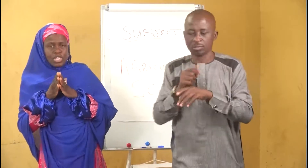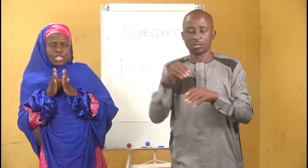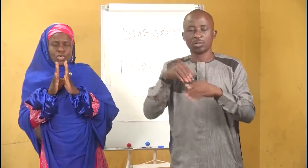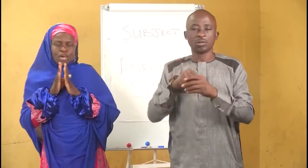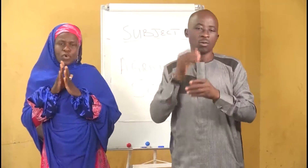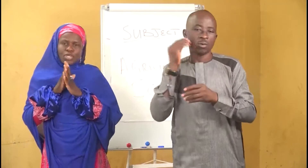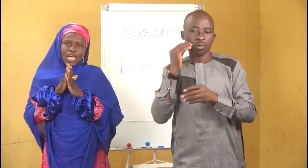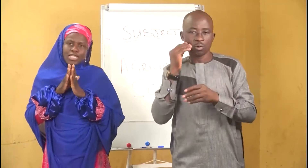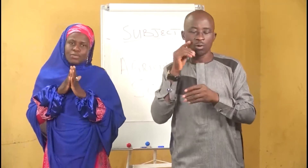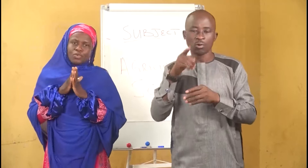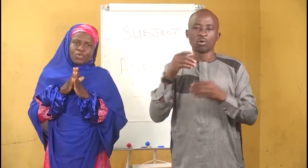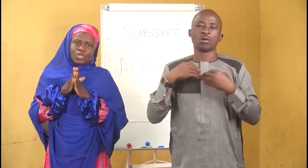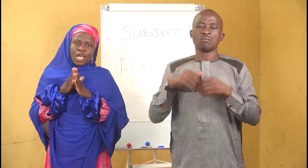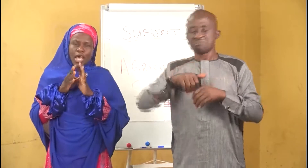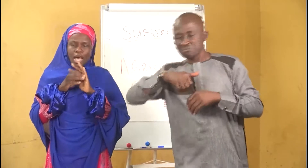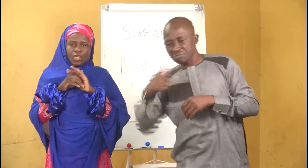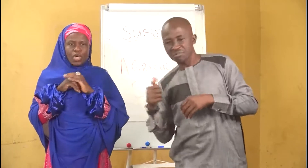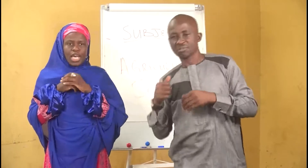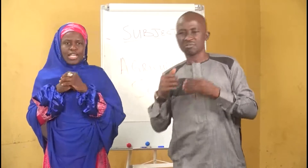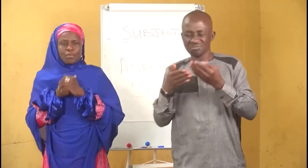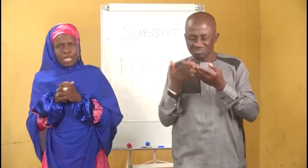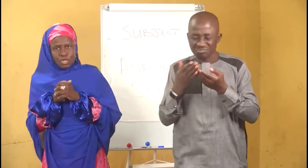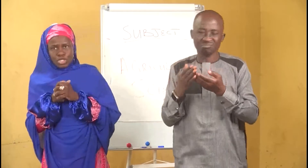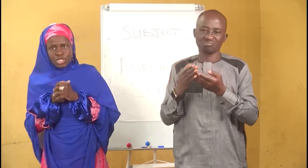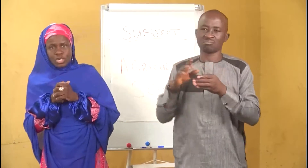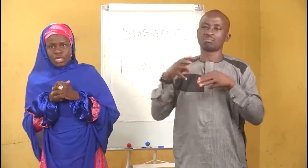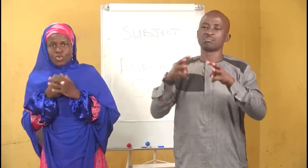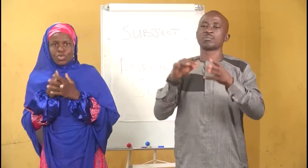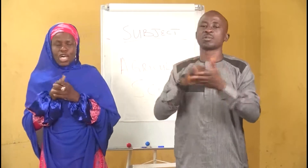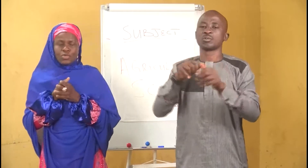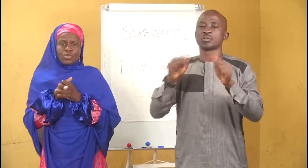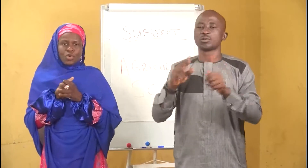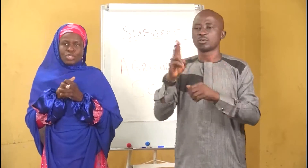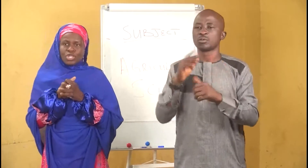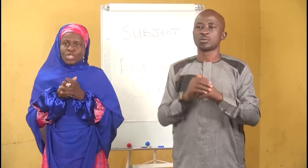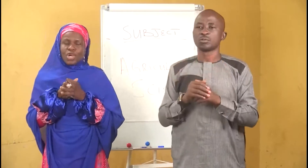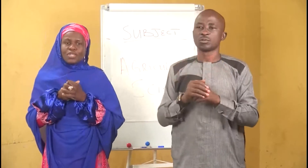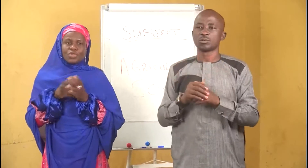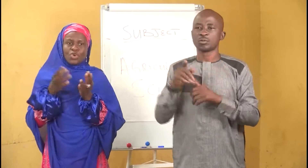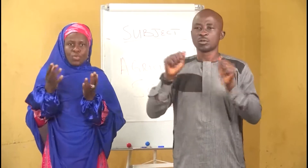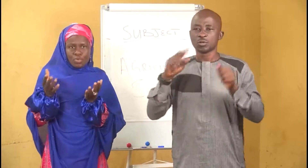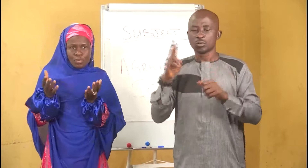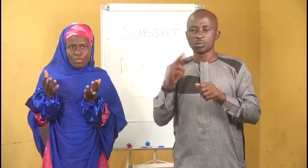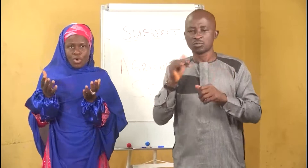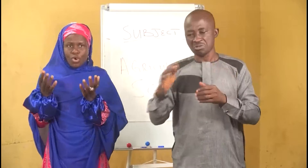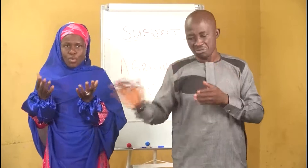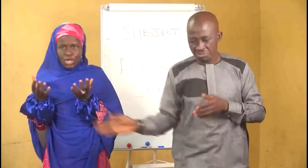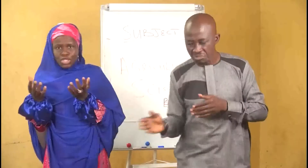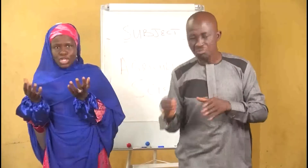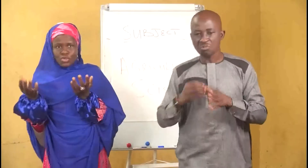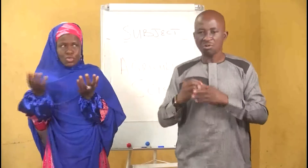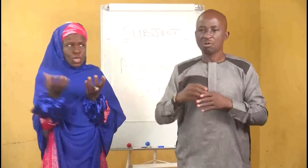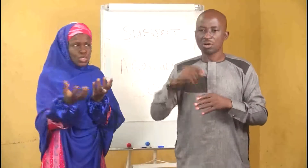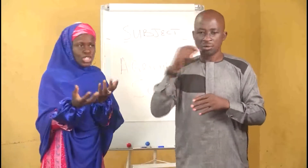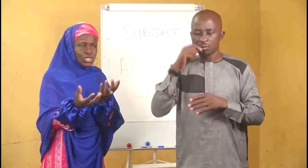student, you have other simple local method. So you can use what? You can use your broom or